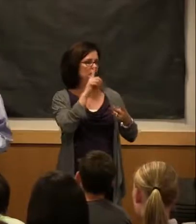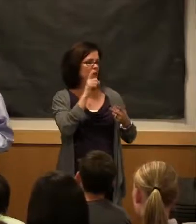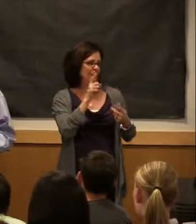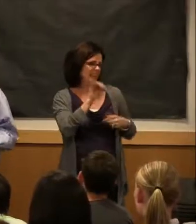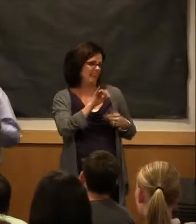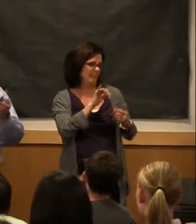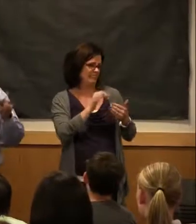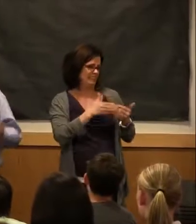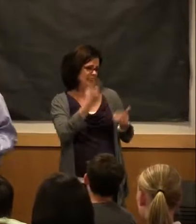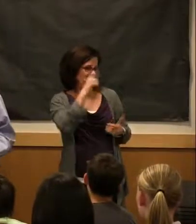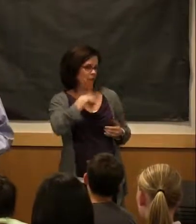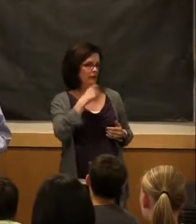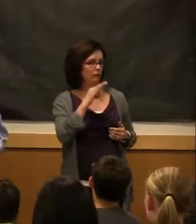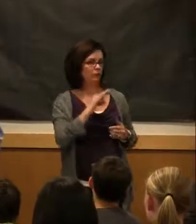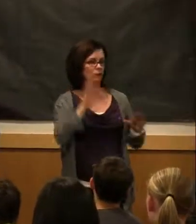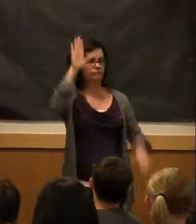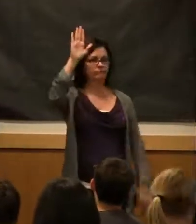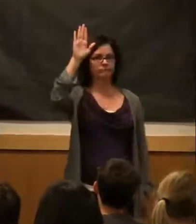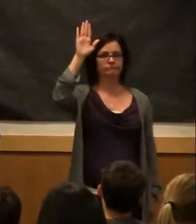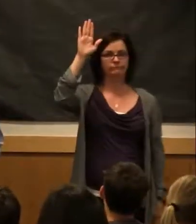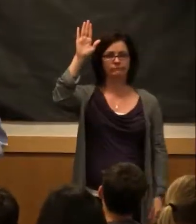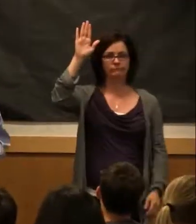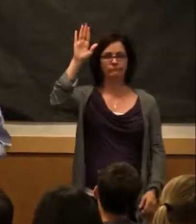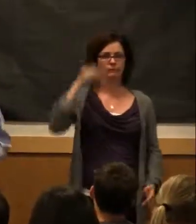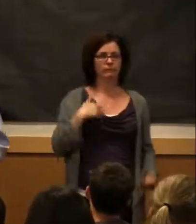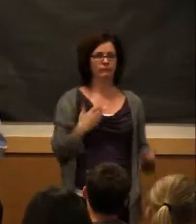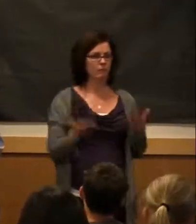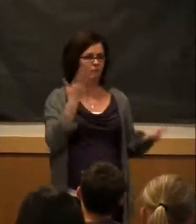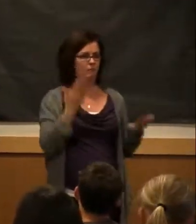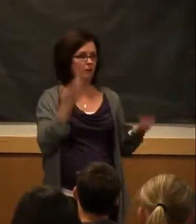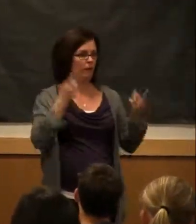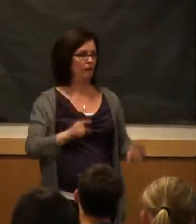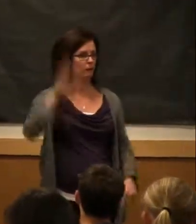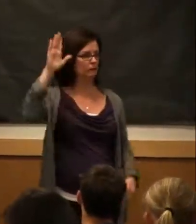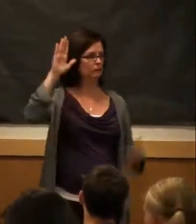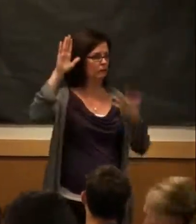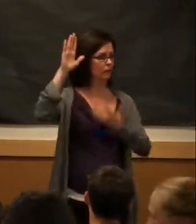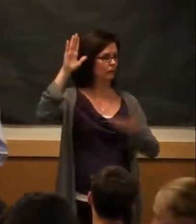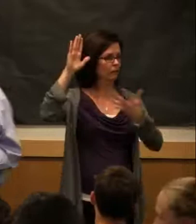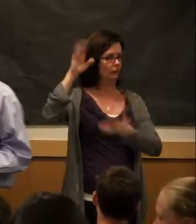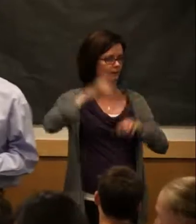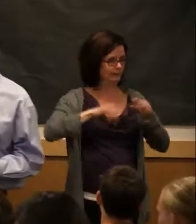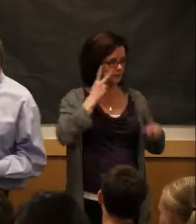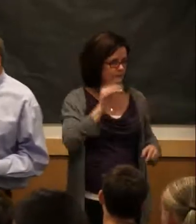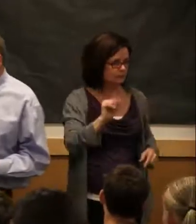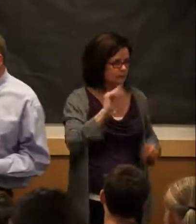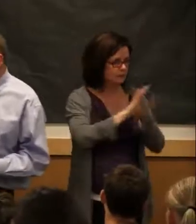easier for me. Because if you have your hand up in the air, you might get a tired hand. To